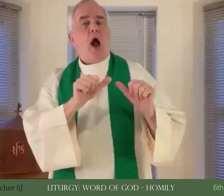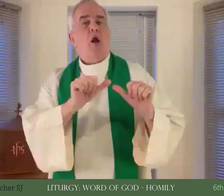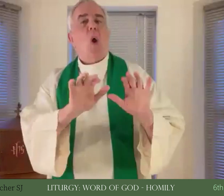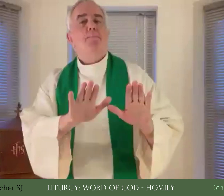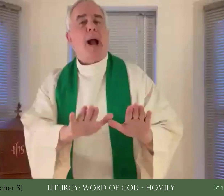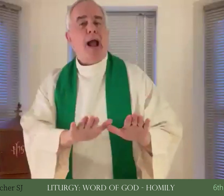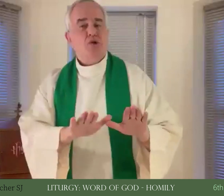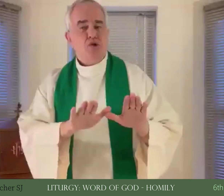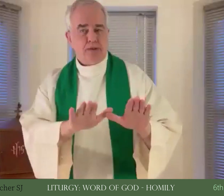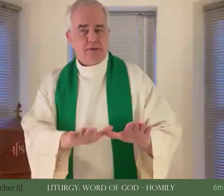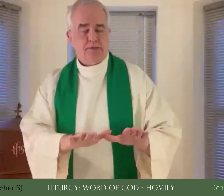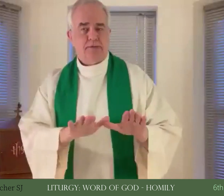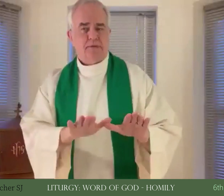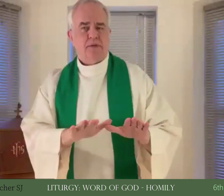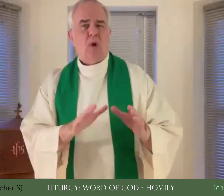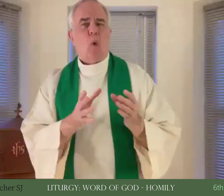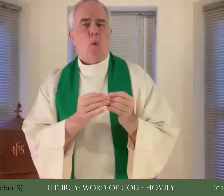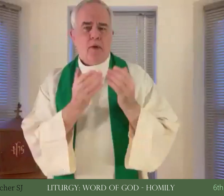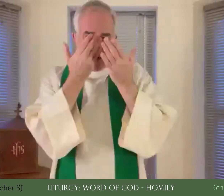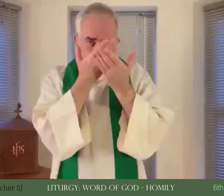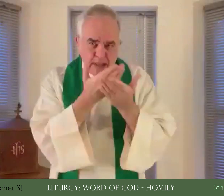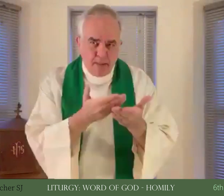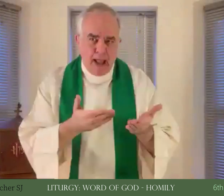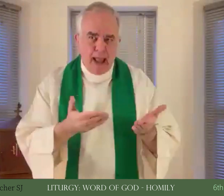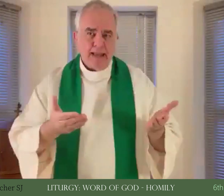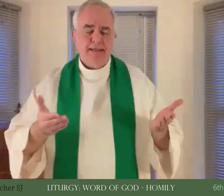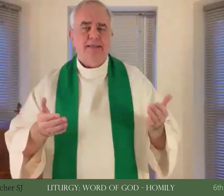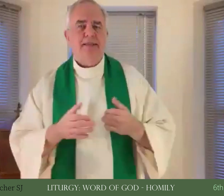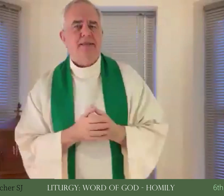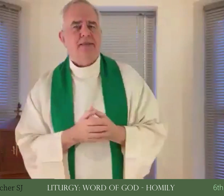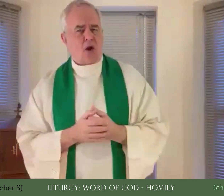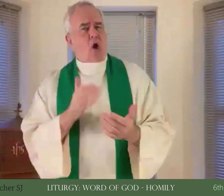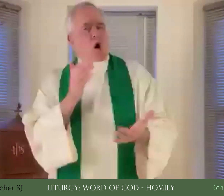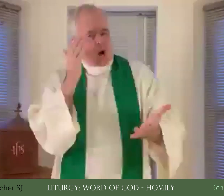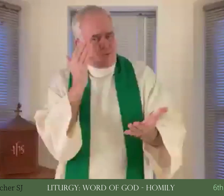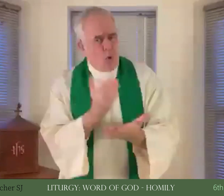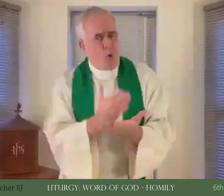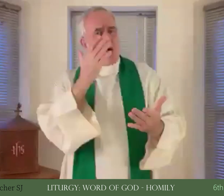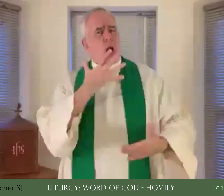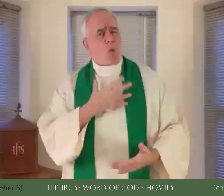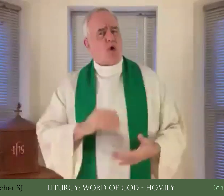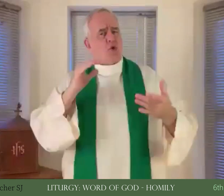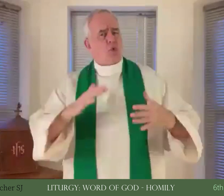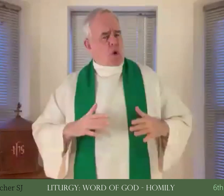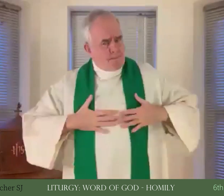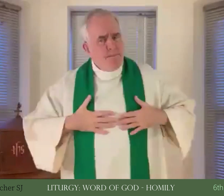and compassion, with respect. Of course, I want to